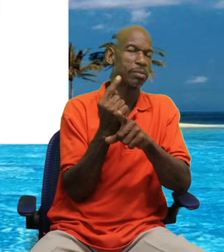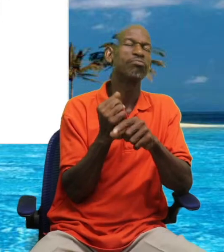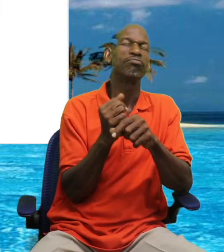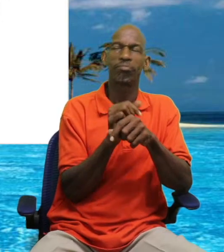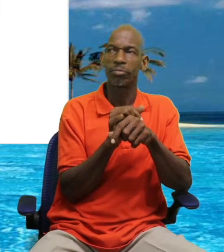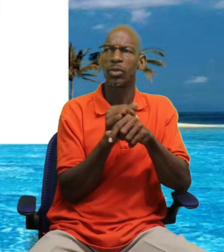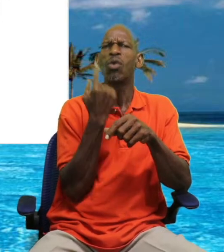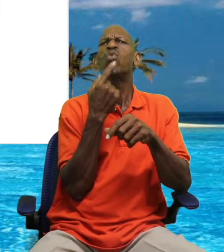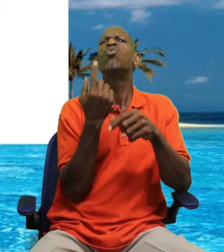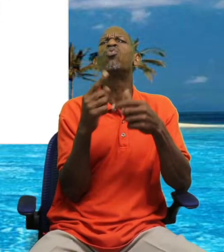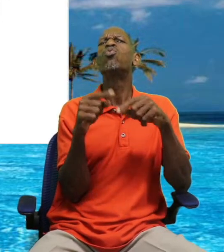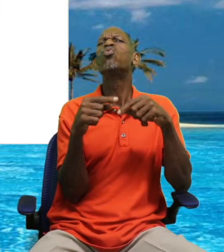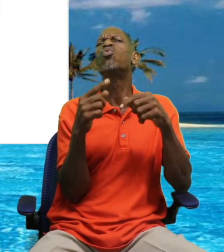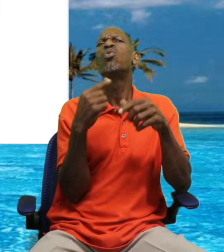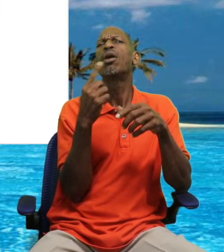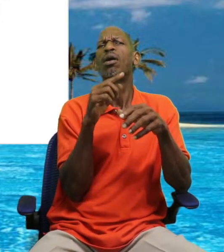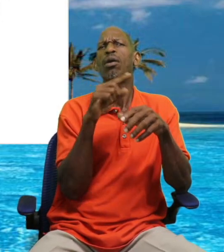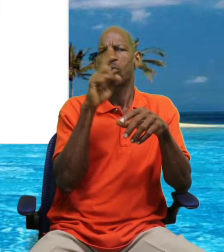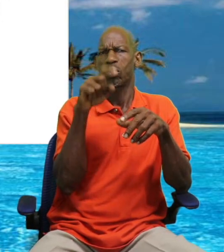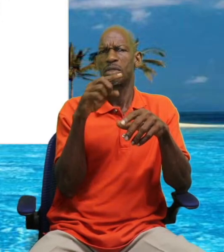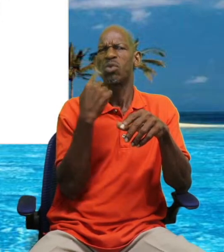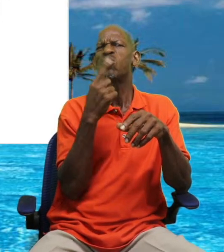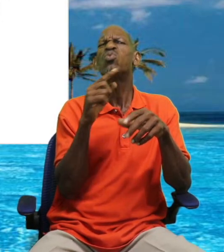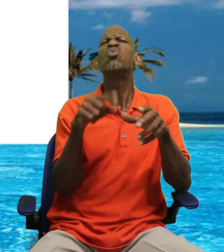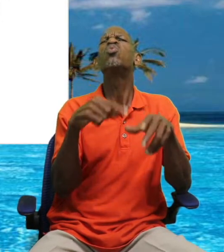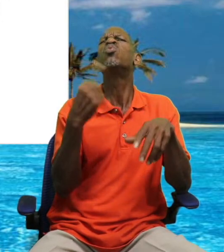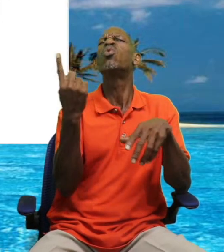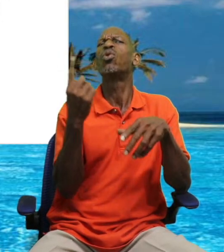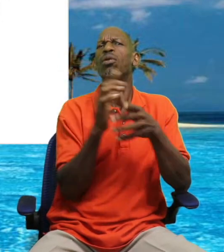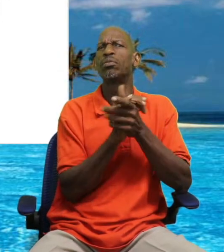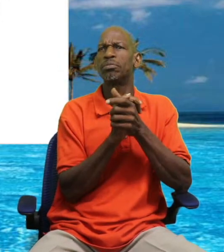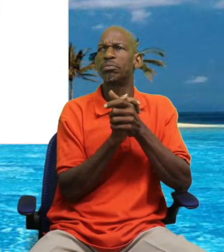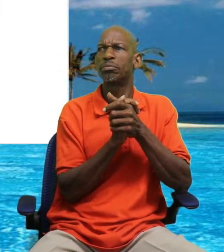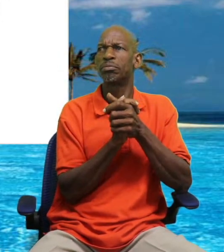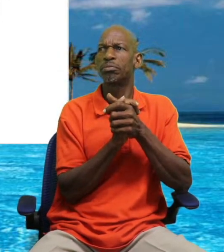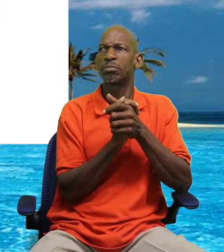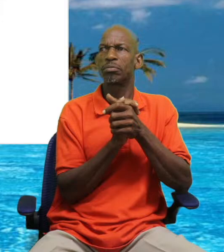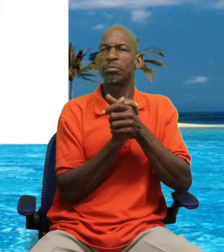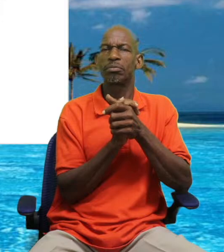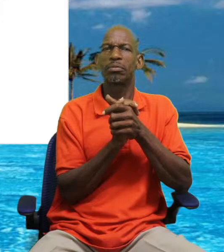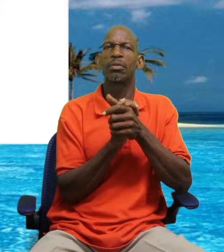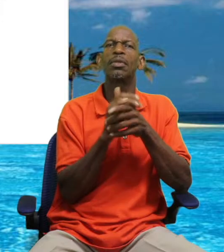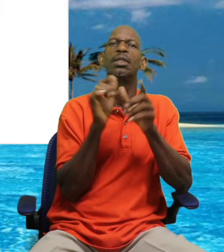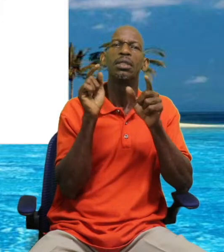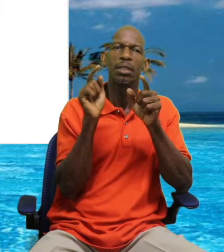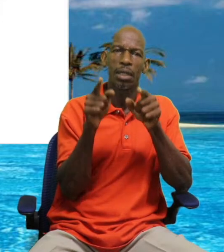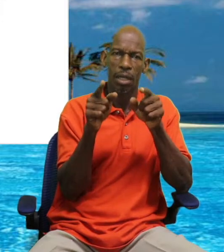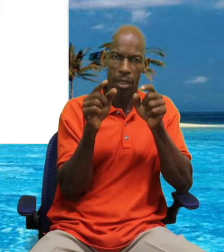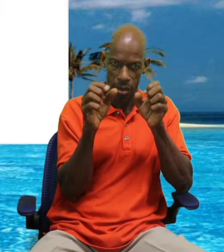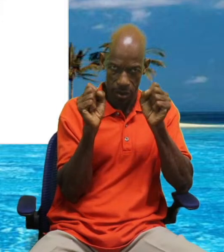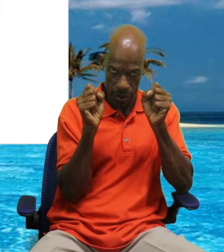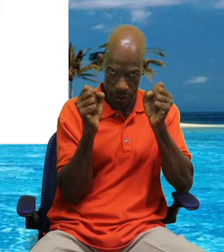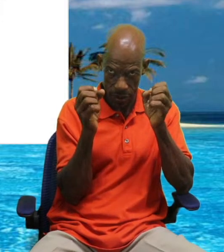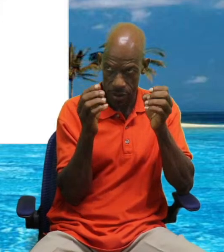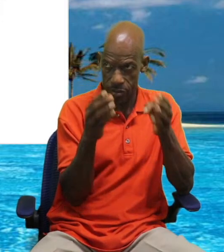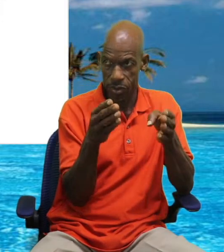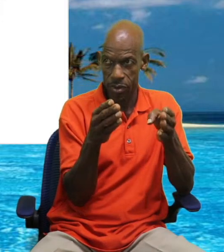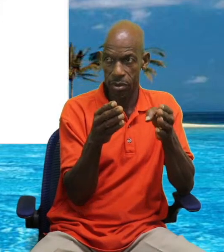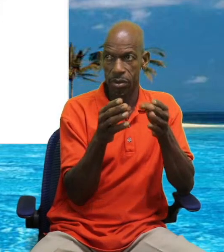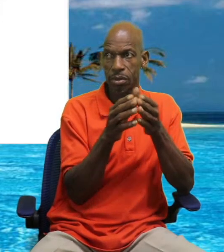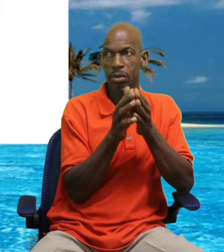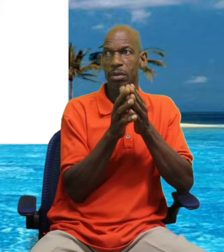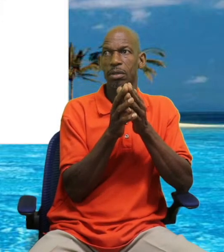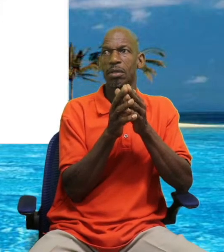All right? Who go? And that will give you the subject. And this is giving you the